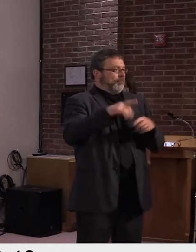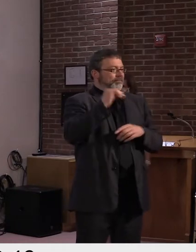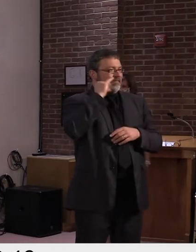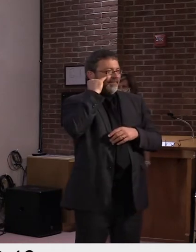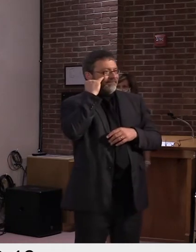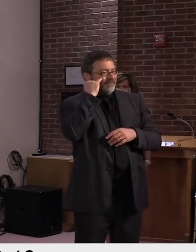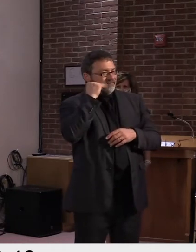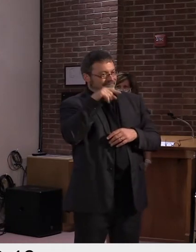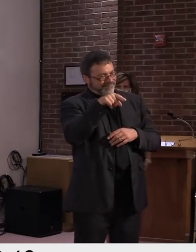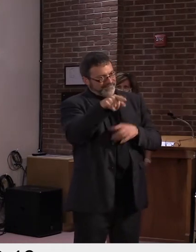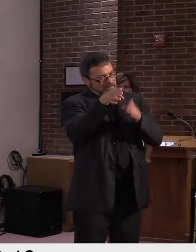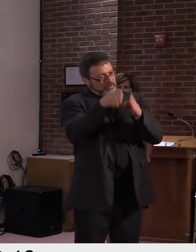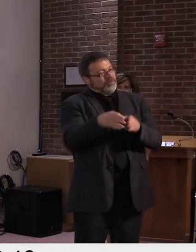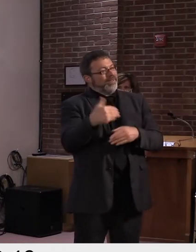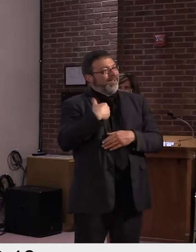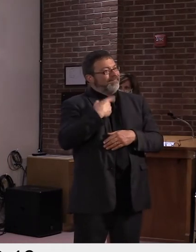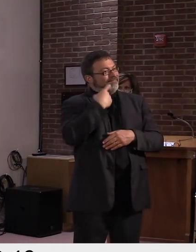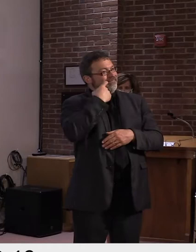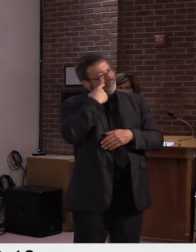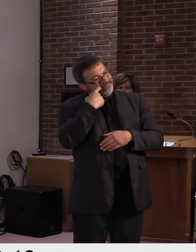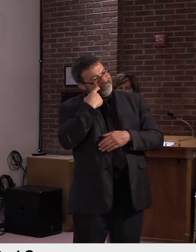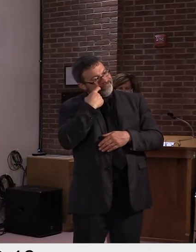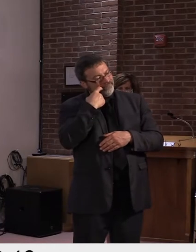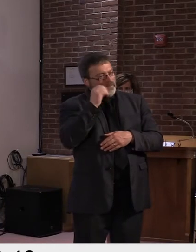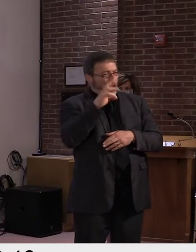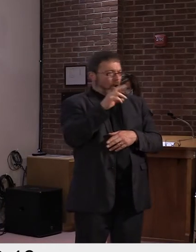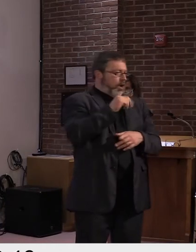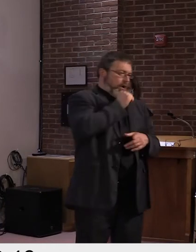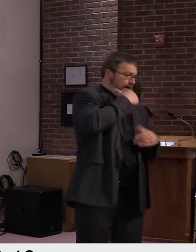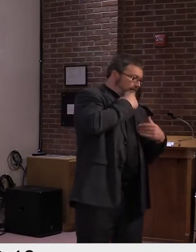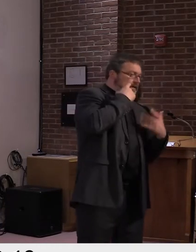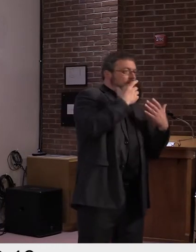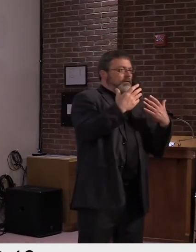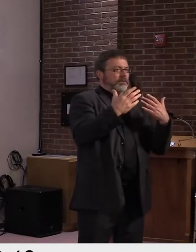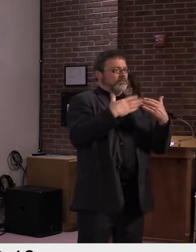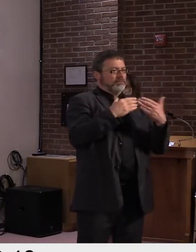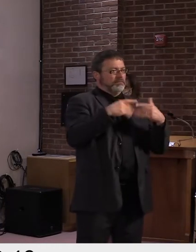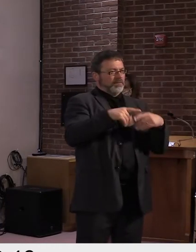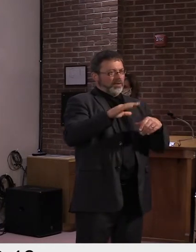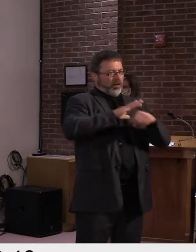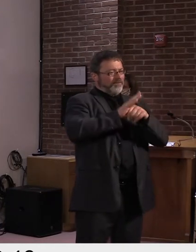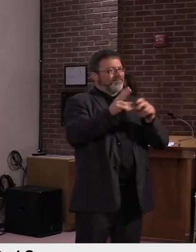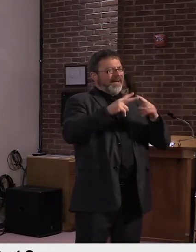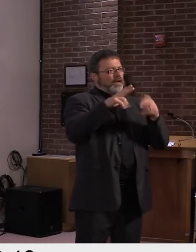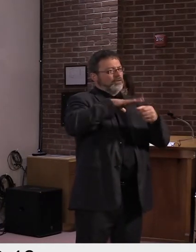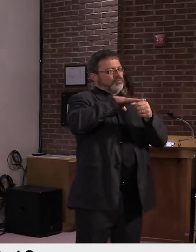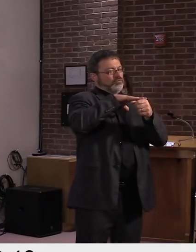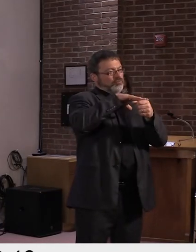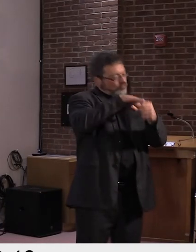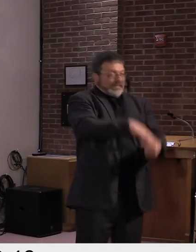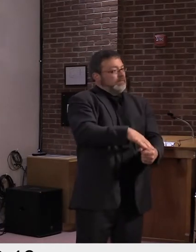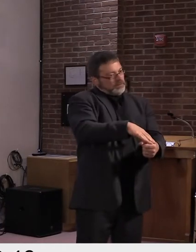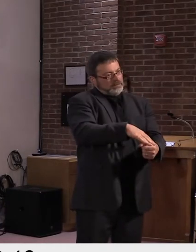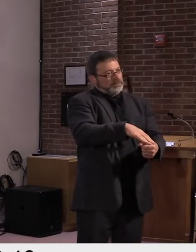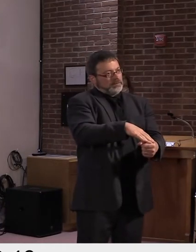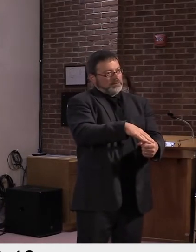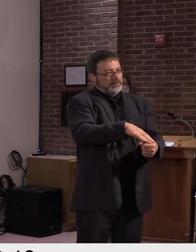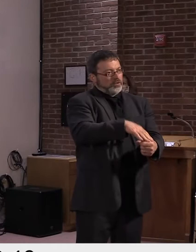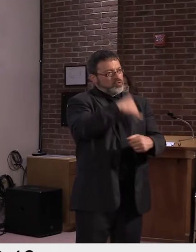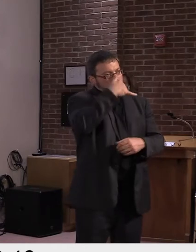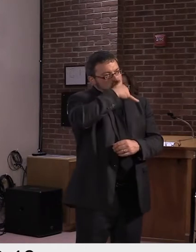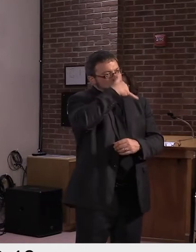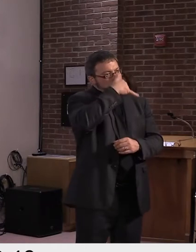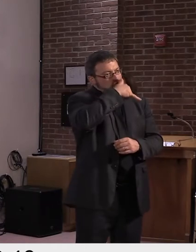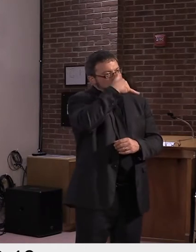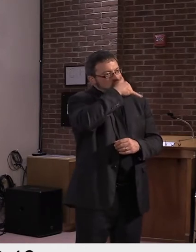I can't find too many people who haven't said that this doesn't stress them out. And so stress is obviously a very